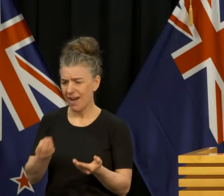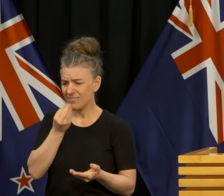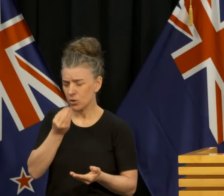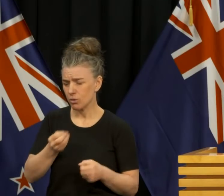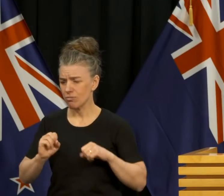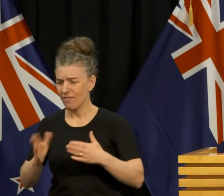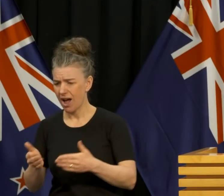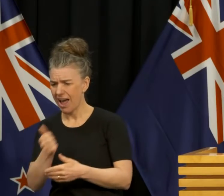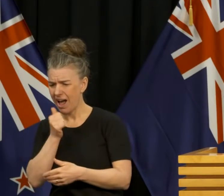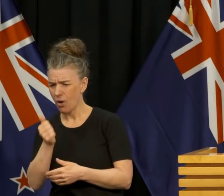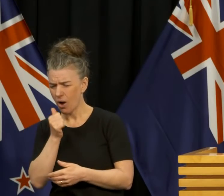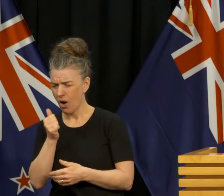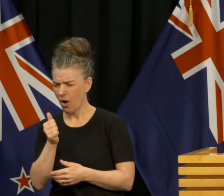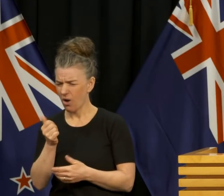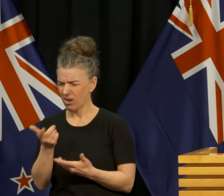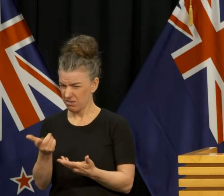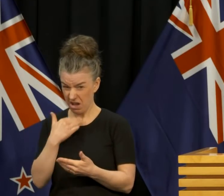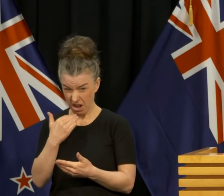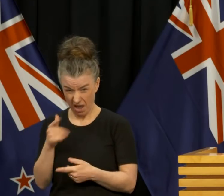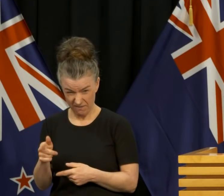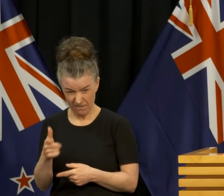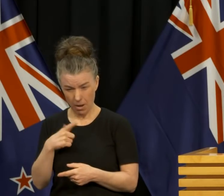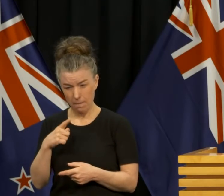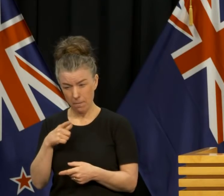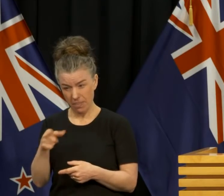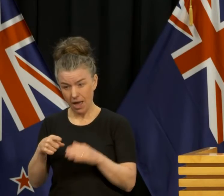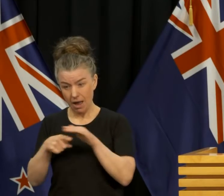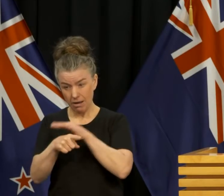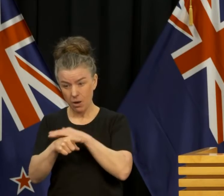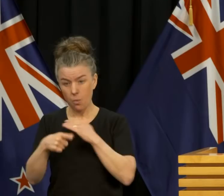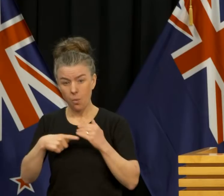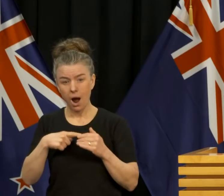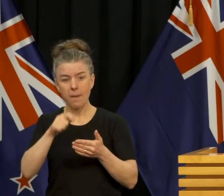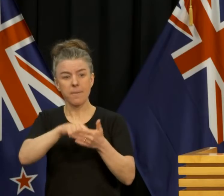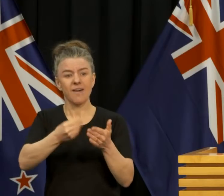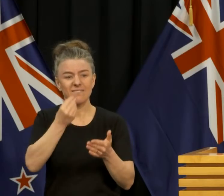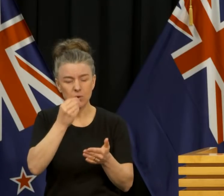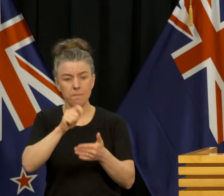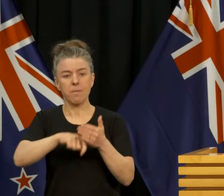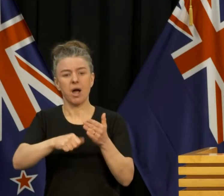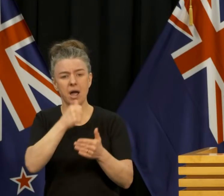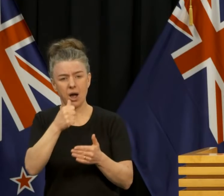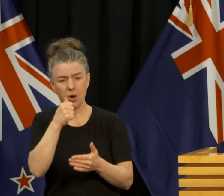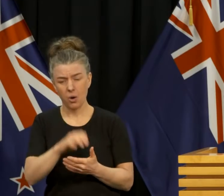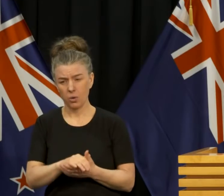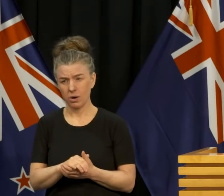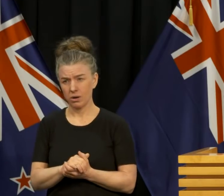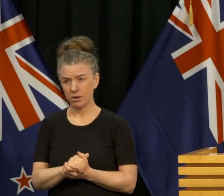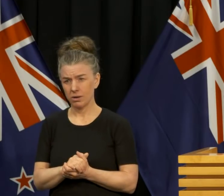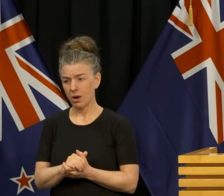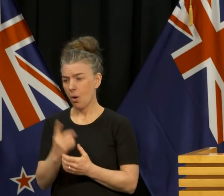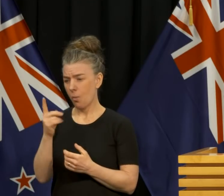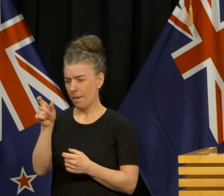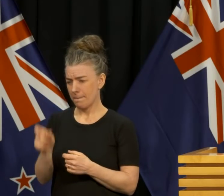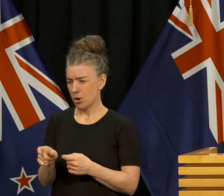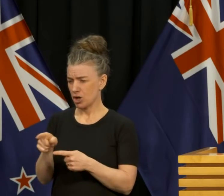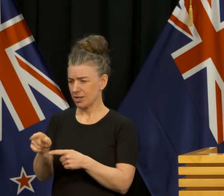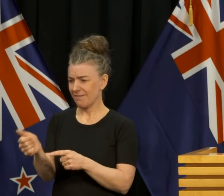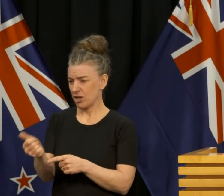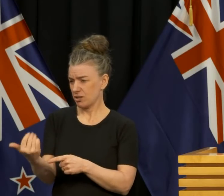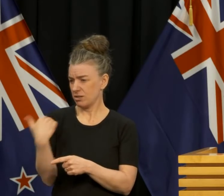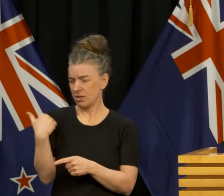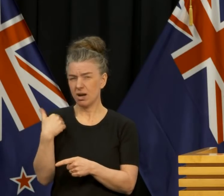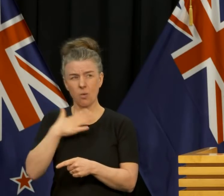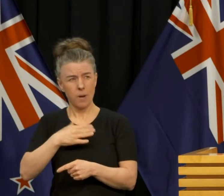be the place that they're going when they're exiting these facilities. And in an interview too, someone mentioned they could give us more food, and also do you think